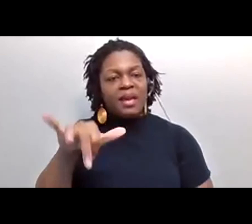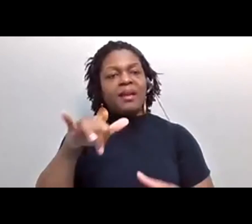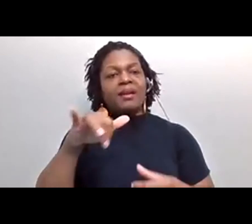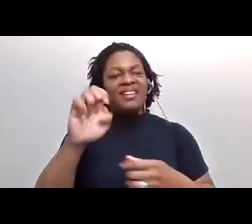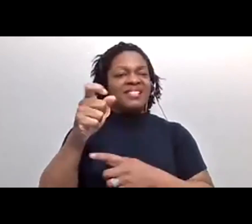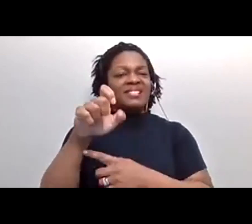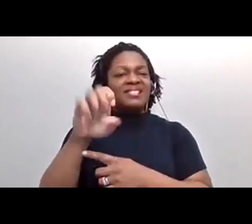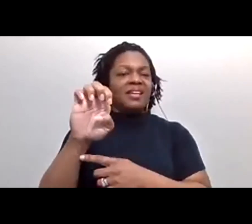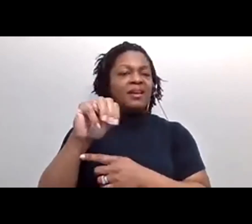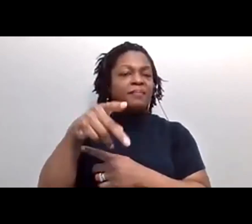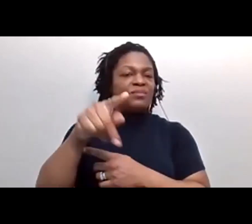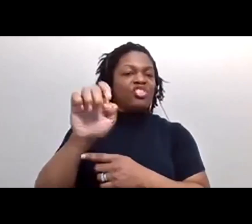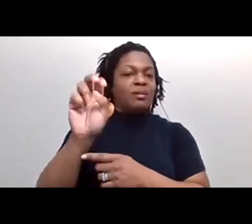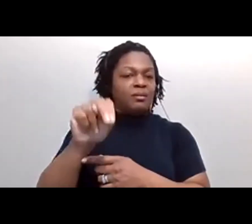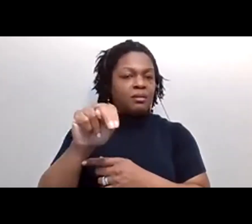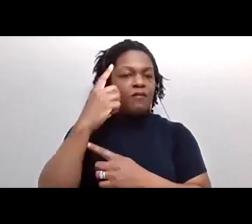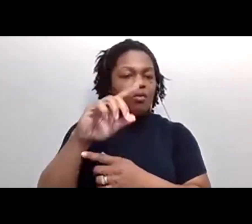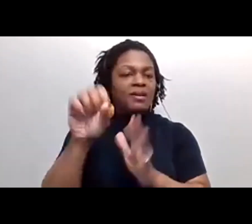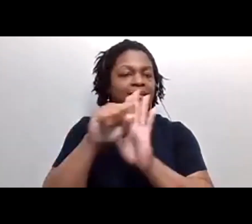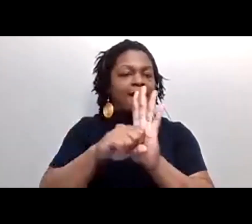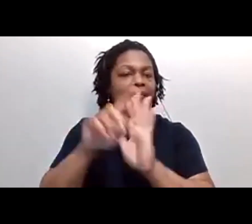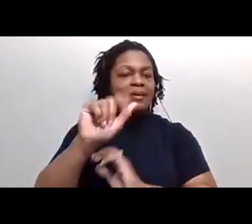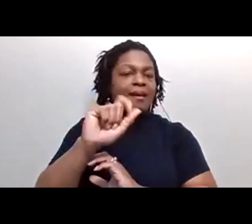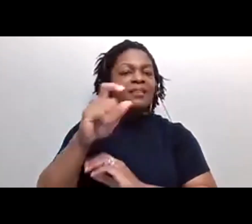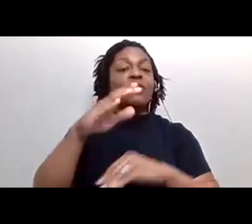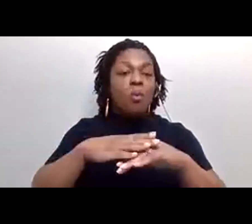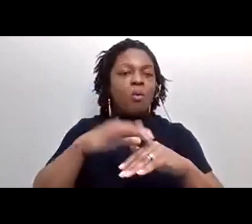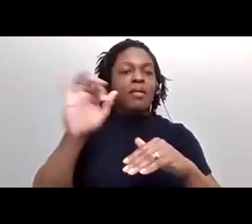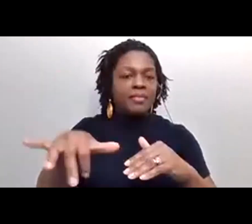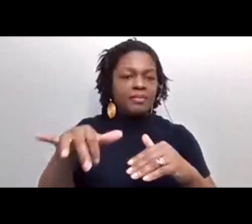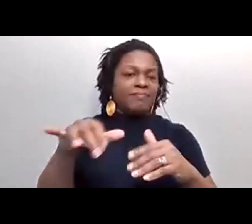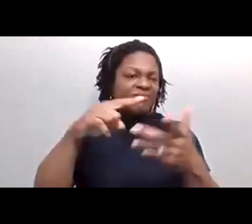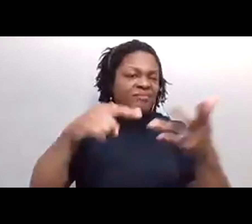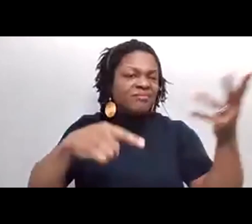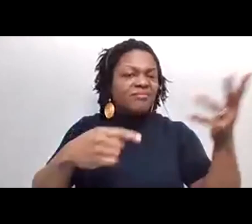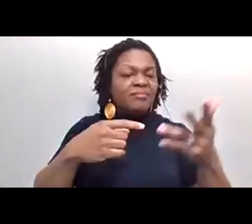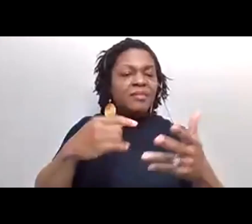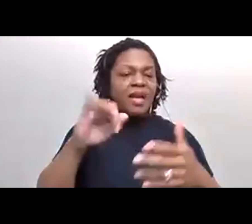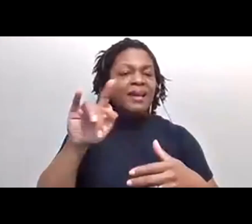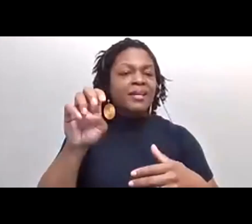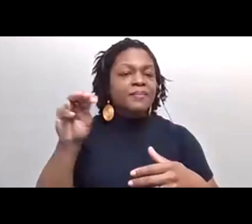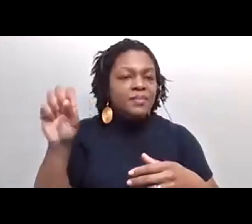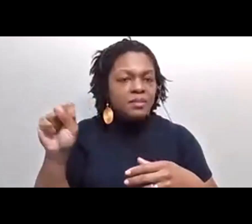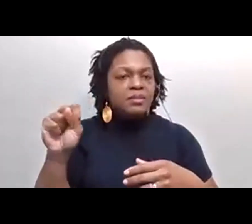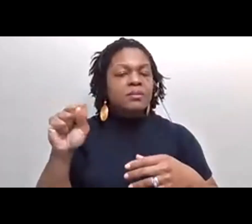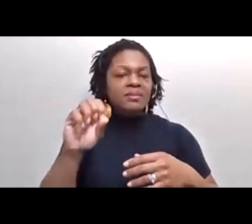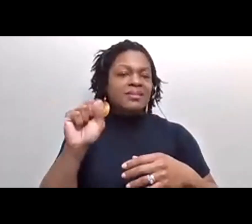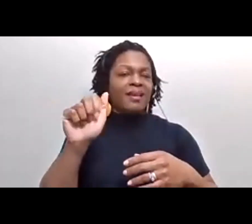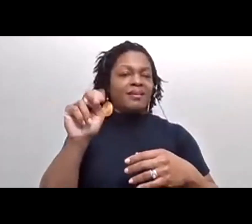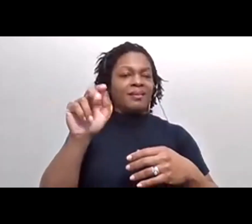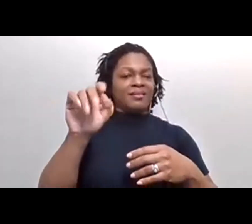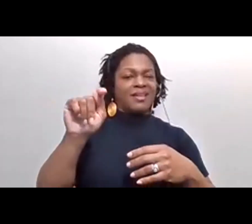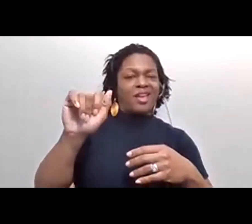sales tax for those items. So that should really be a help in a lot of ways, but especially for you